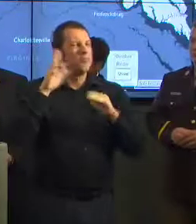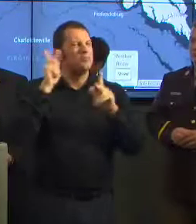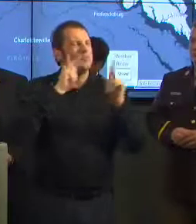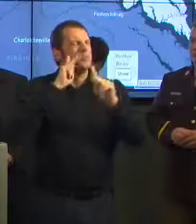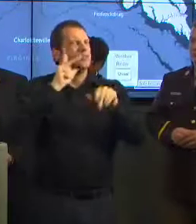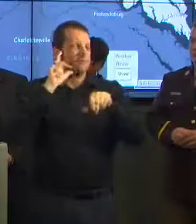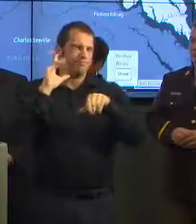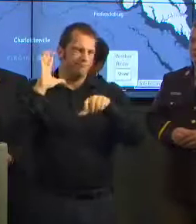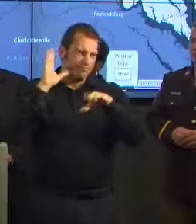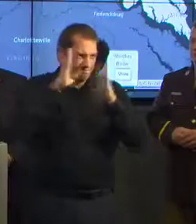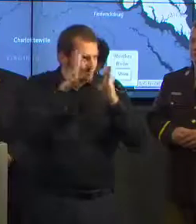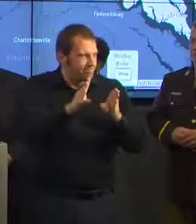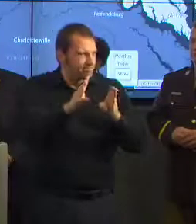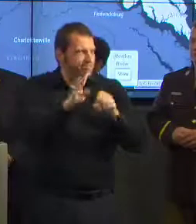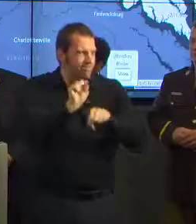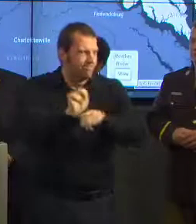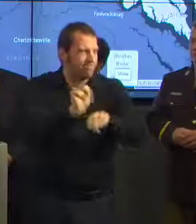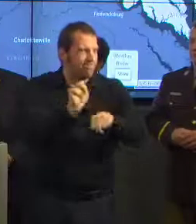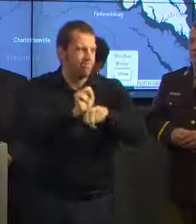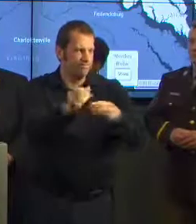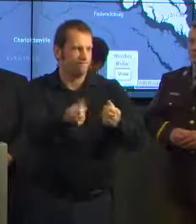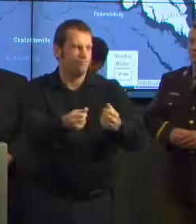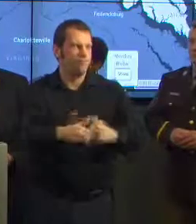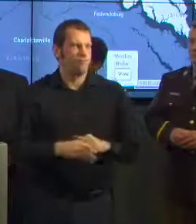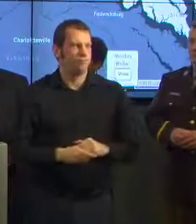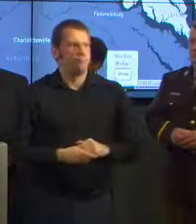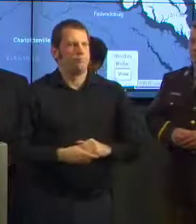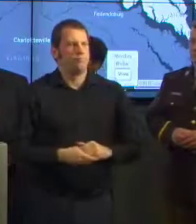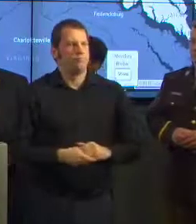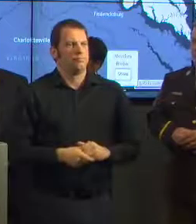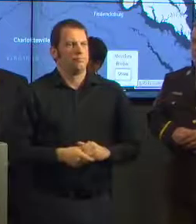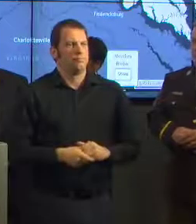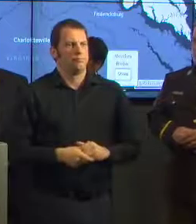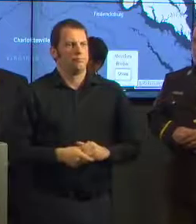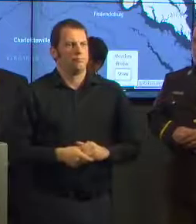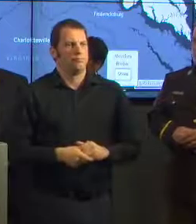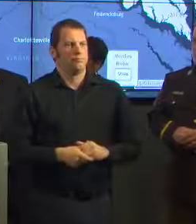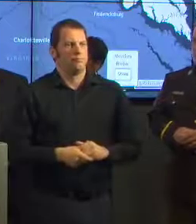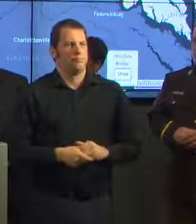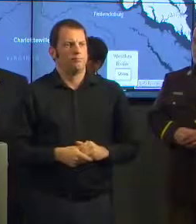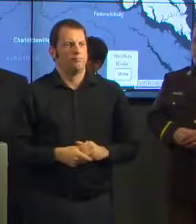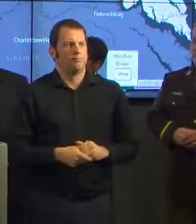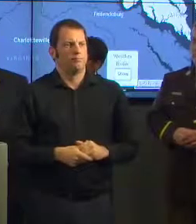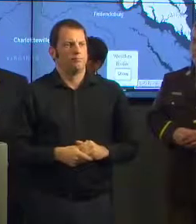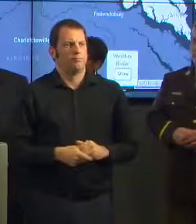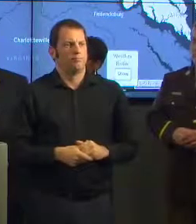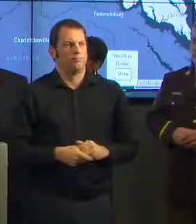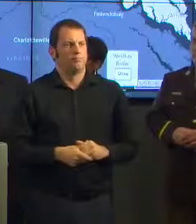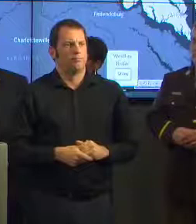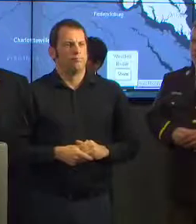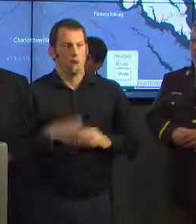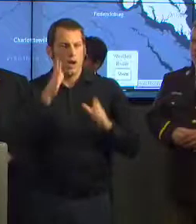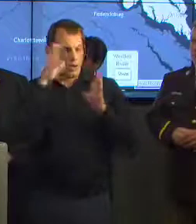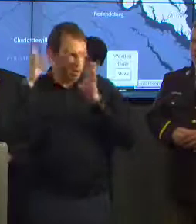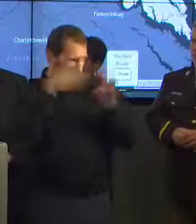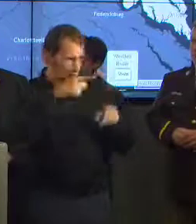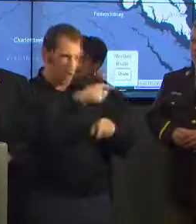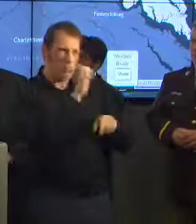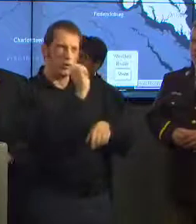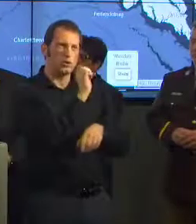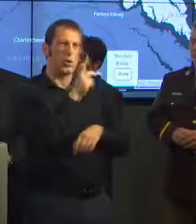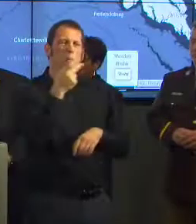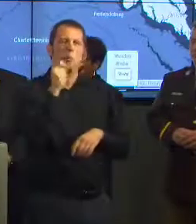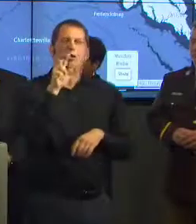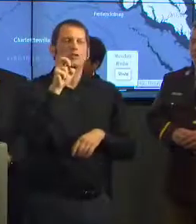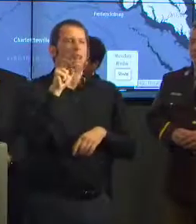enable emergency management personnel to fast-track coordination among state